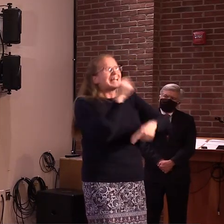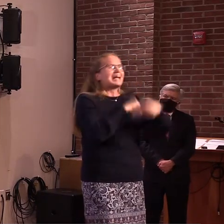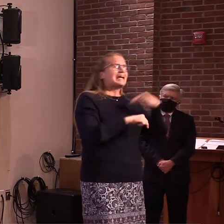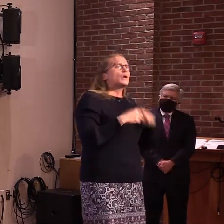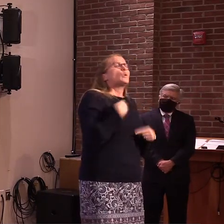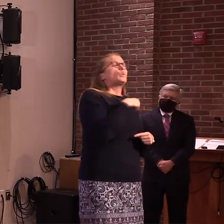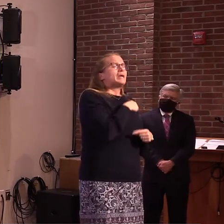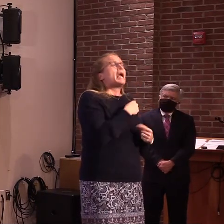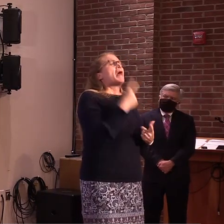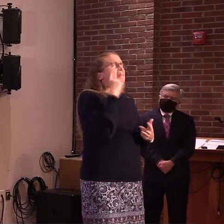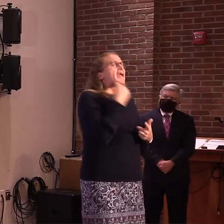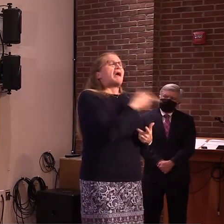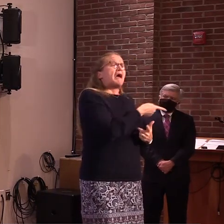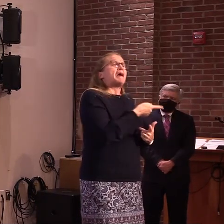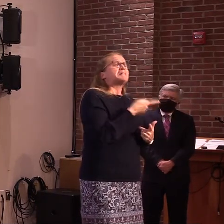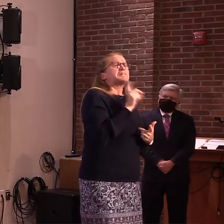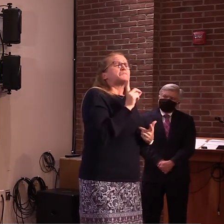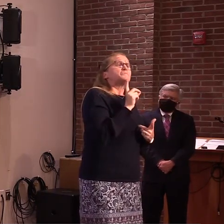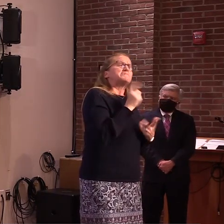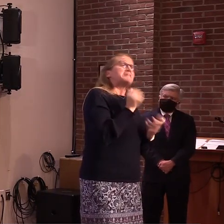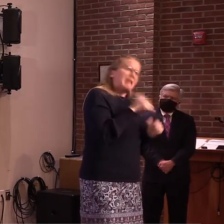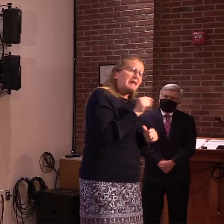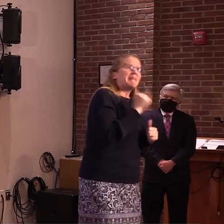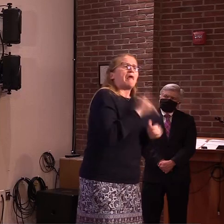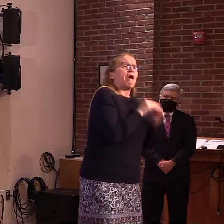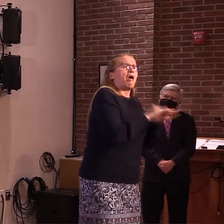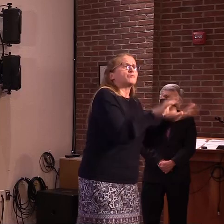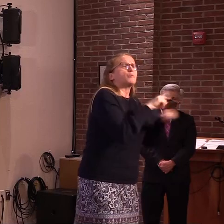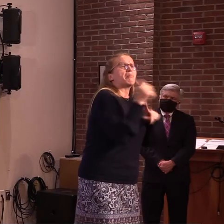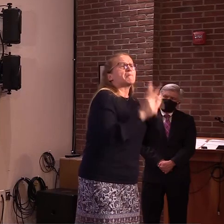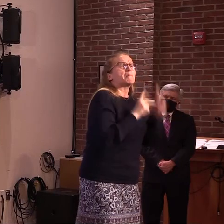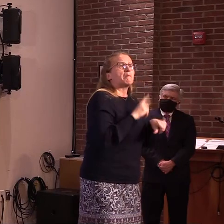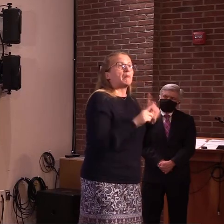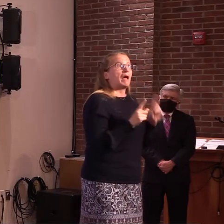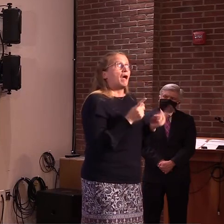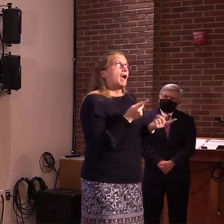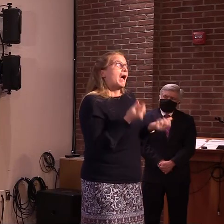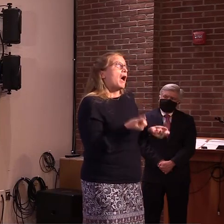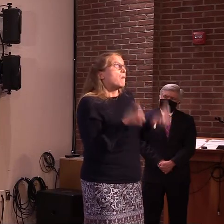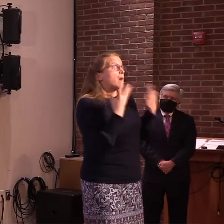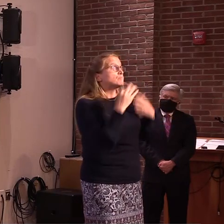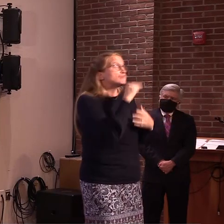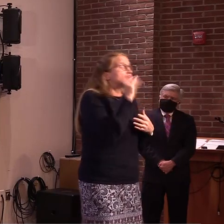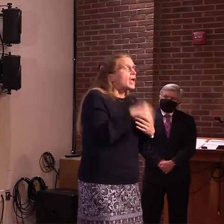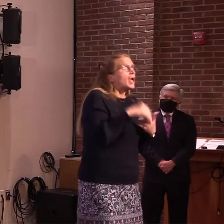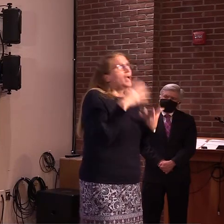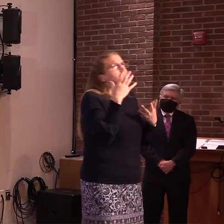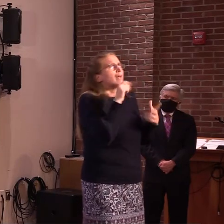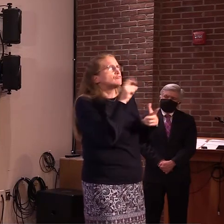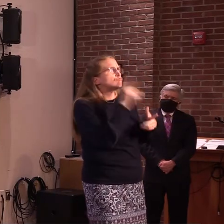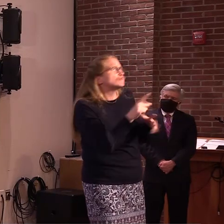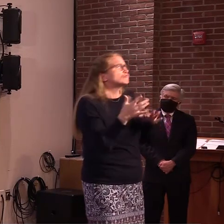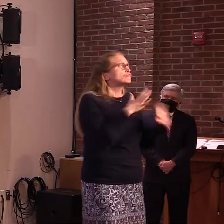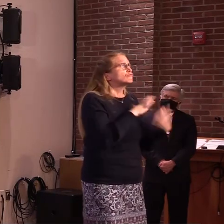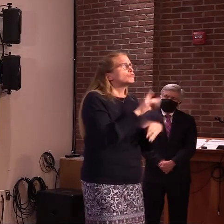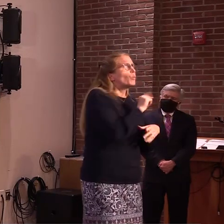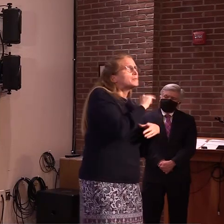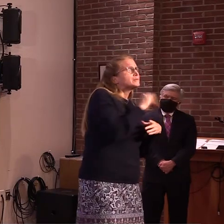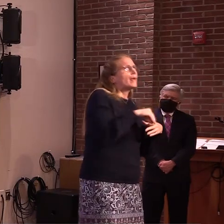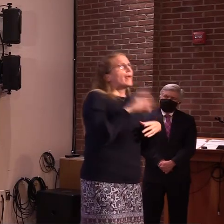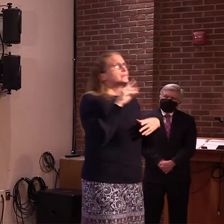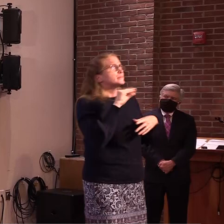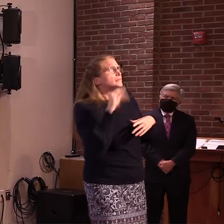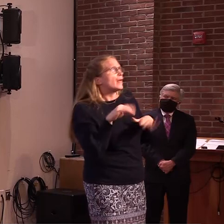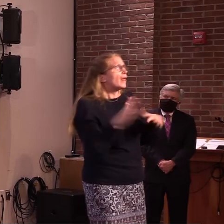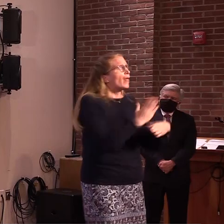40%, maybe more realistically 20%. The truth may be in between. Another part of